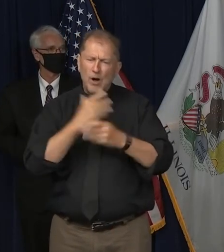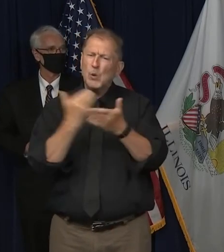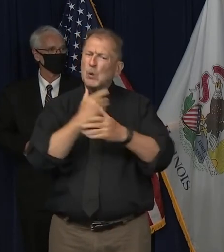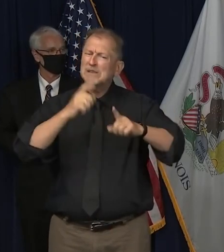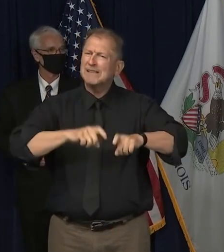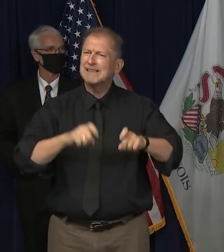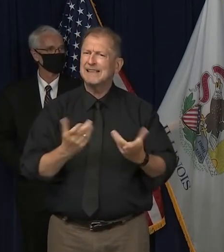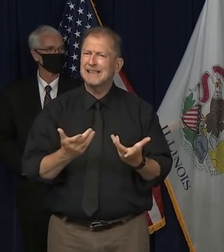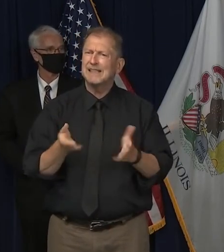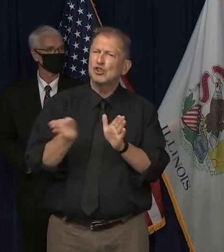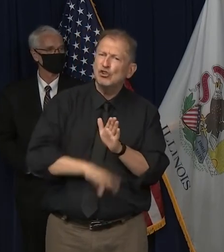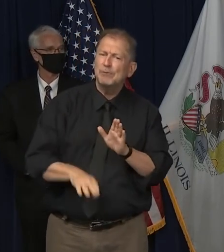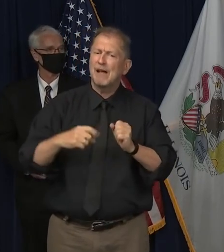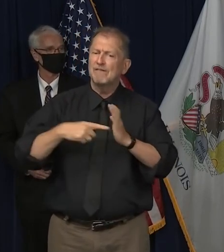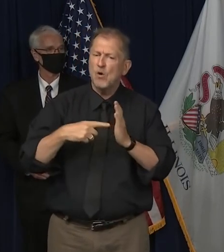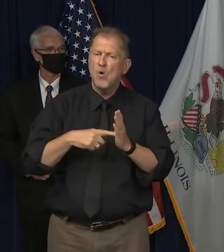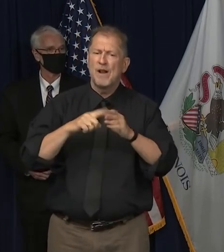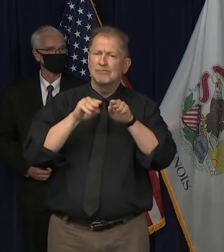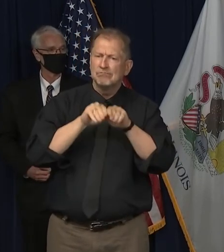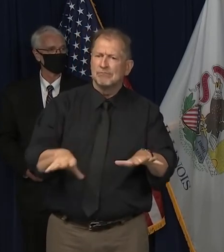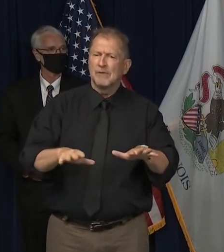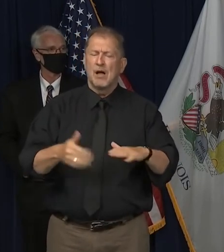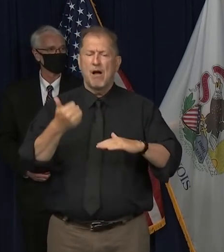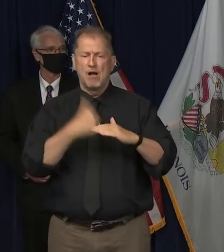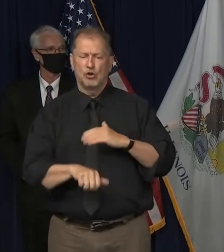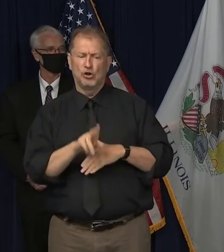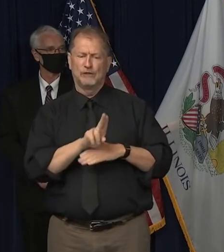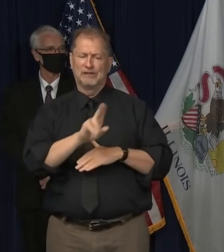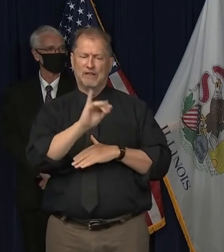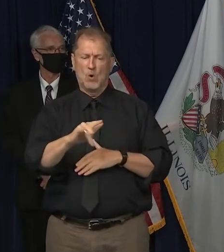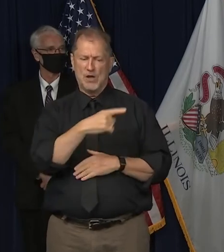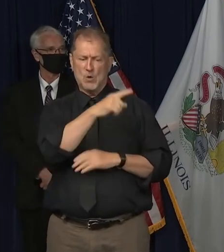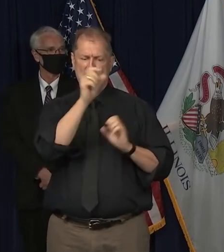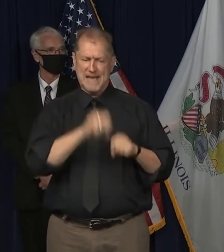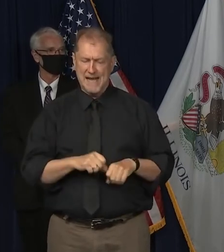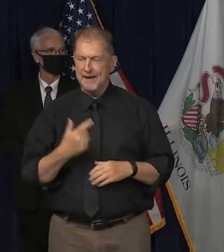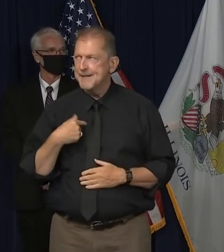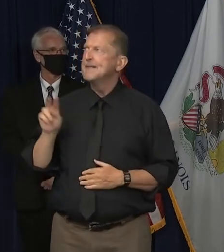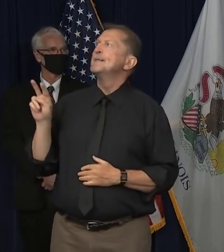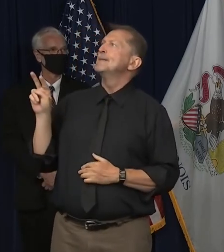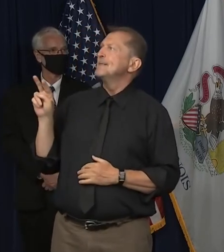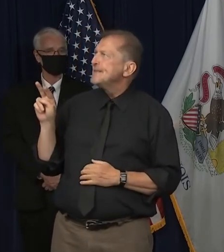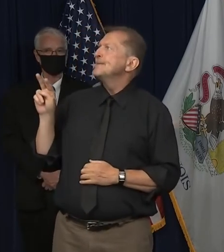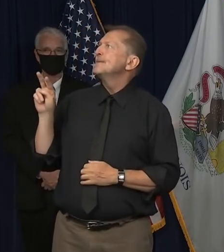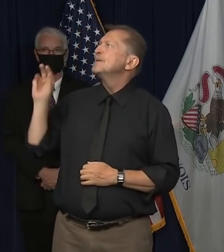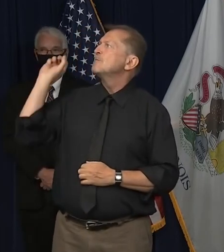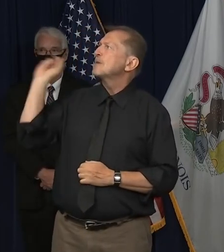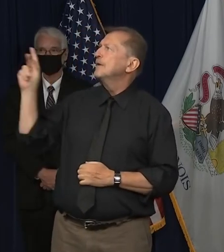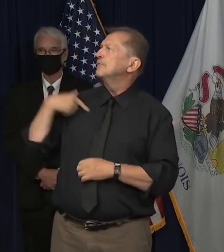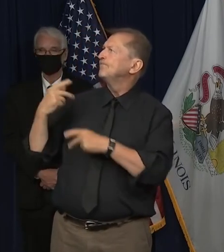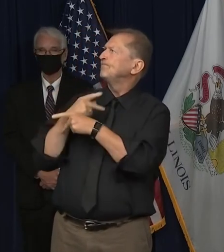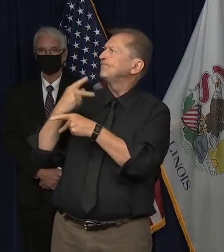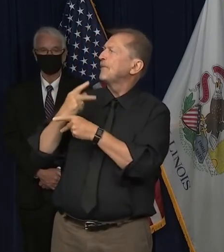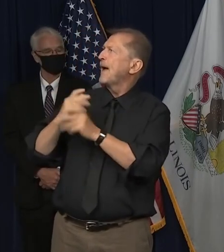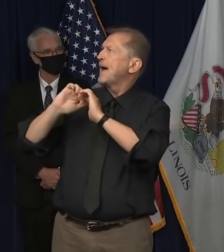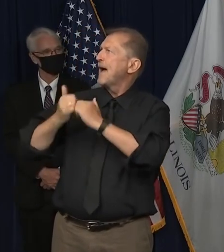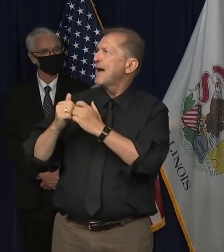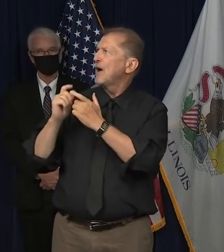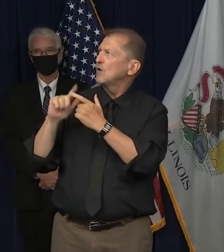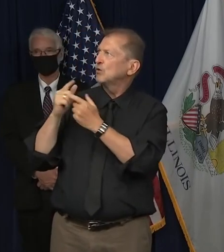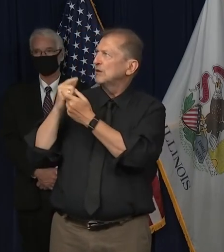testing as part of our university's comprehensive effort to reopen as safely as possible. One of the first things